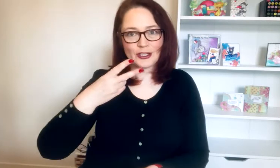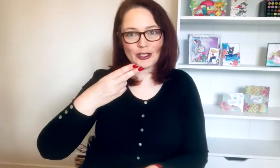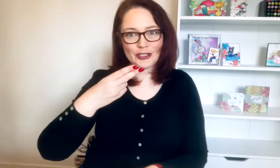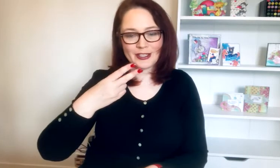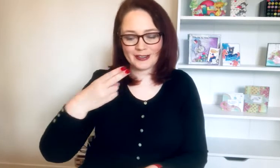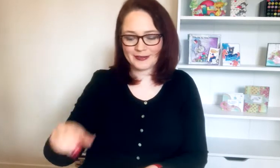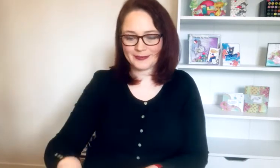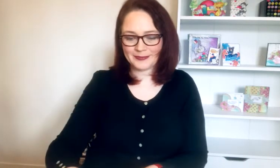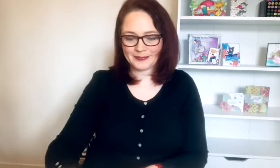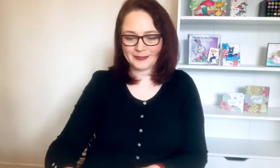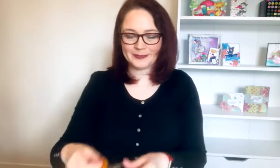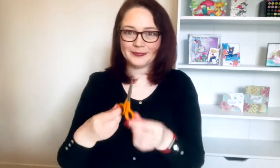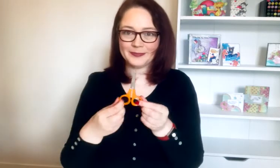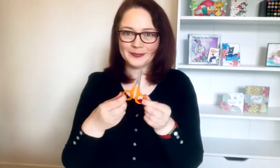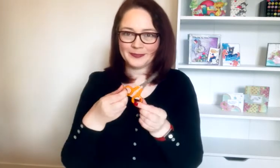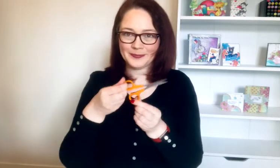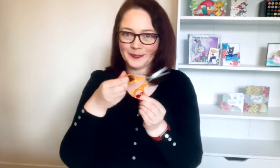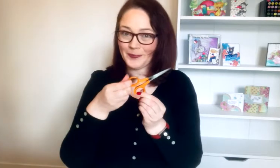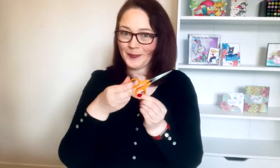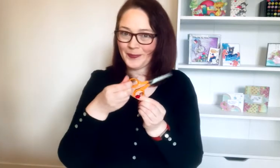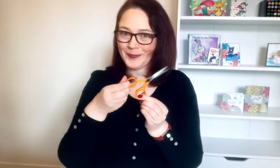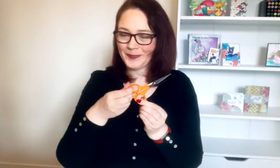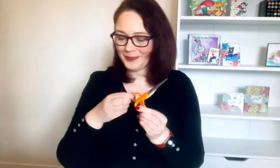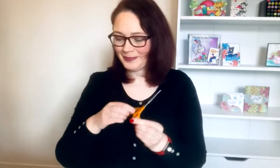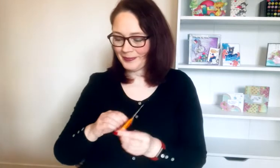Okay, we're also going to need some scissors,